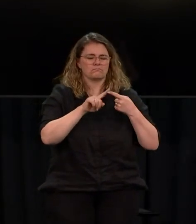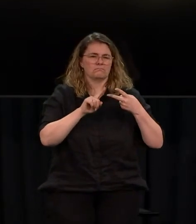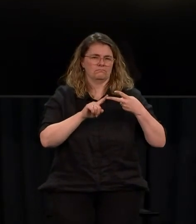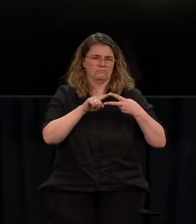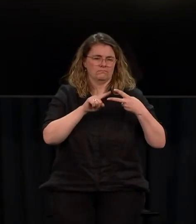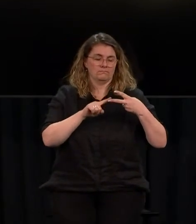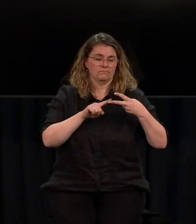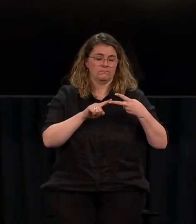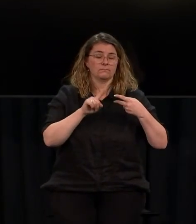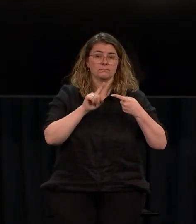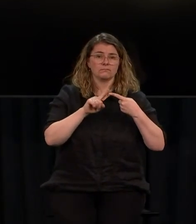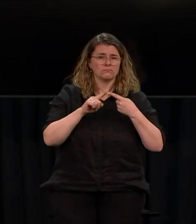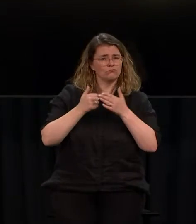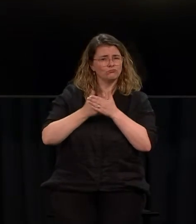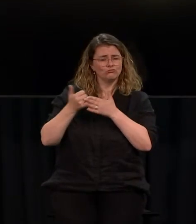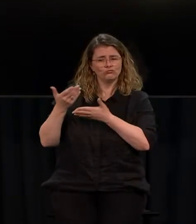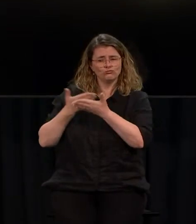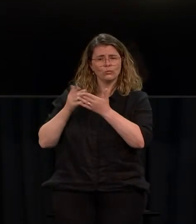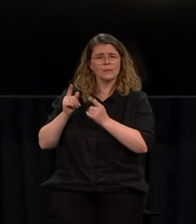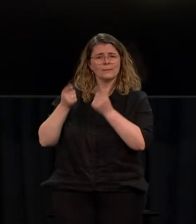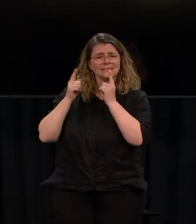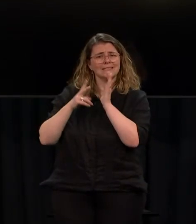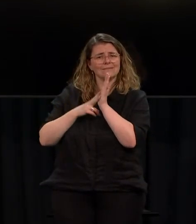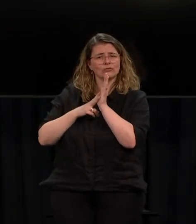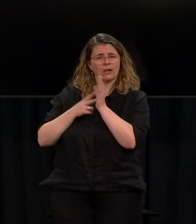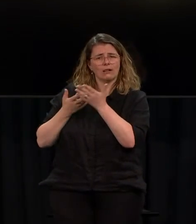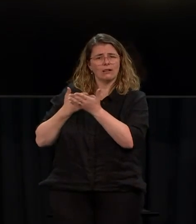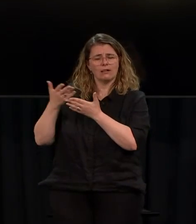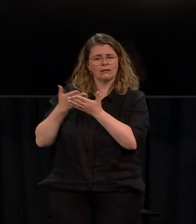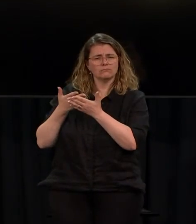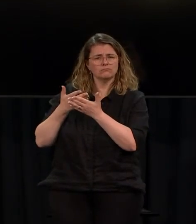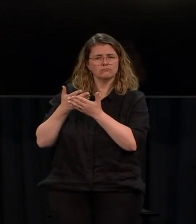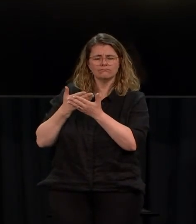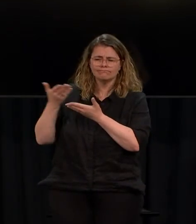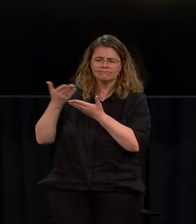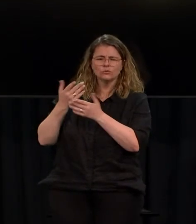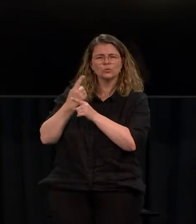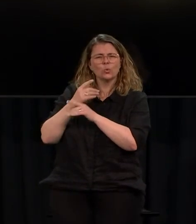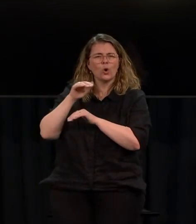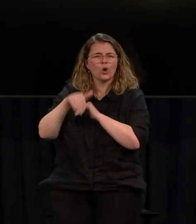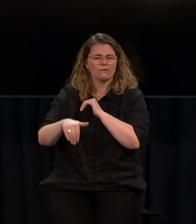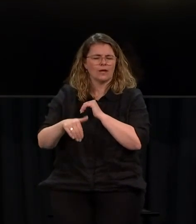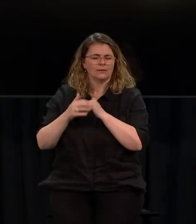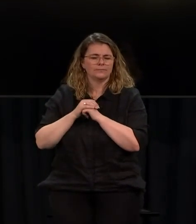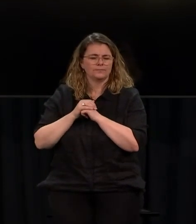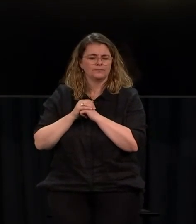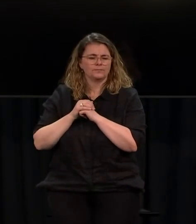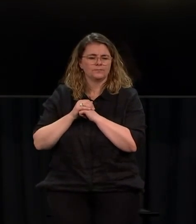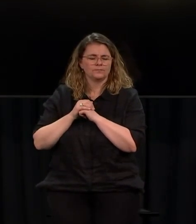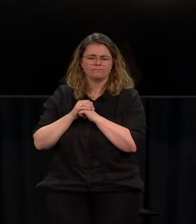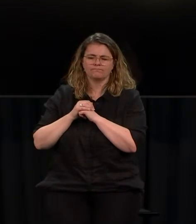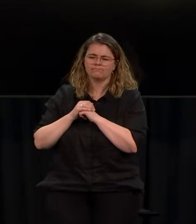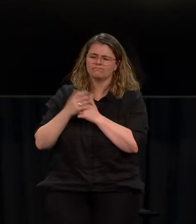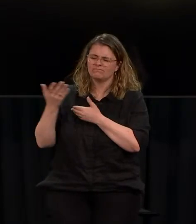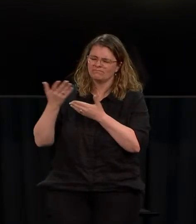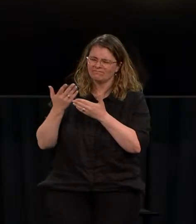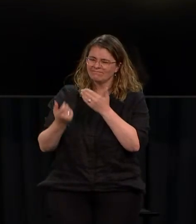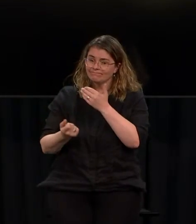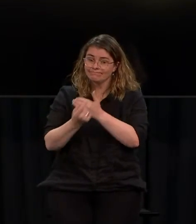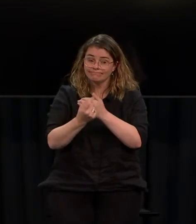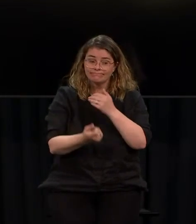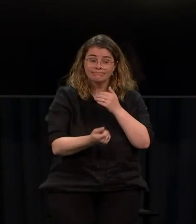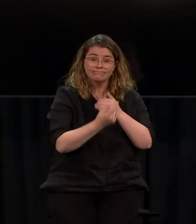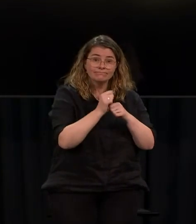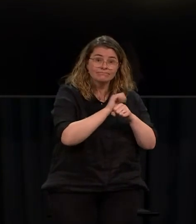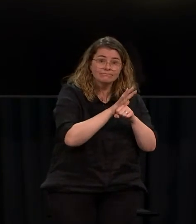I have pretty regular discussions with Minister Verrill, and one of the things we reflect on is that actually the nature of the cases and the